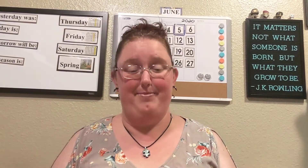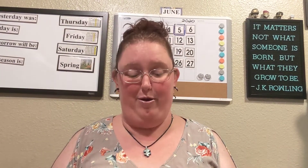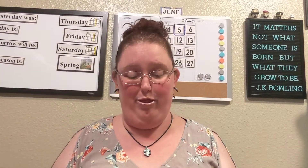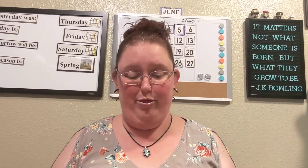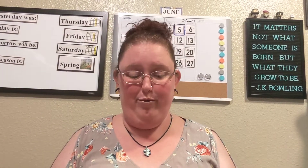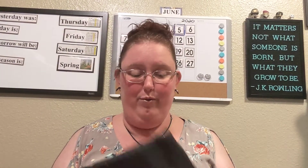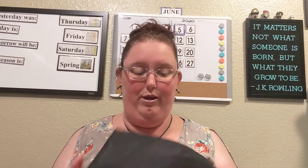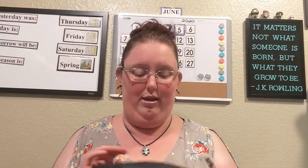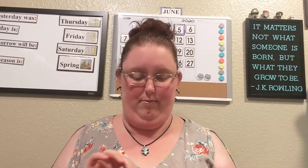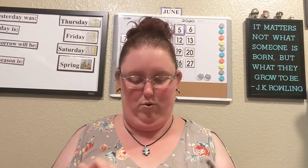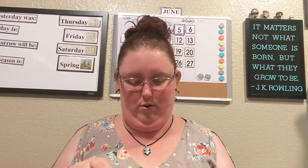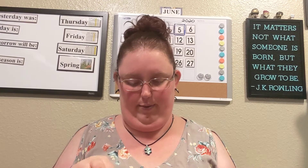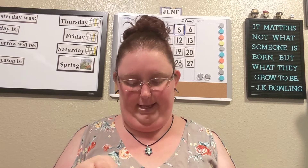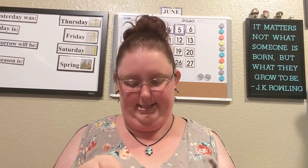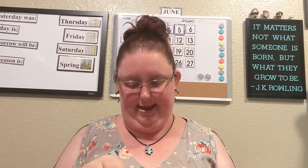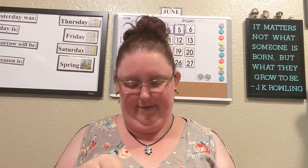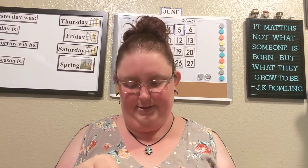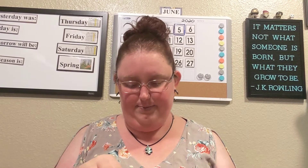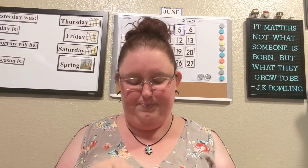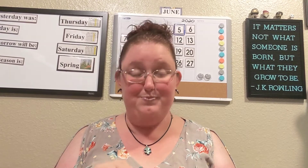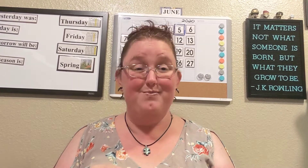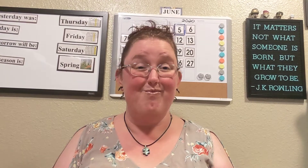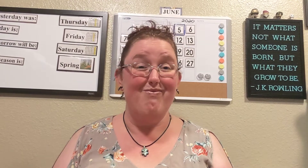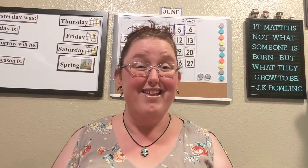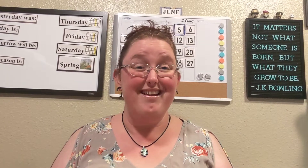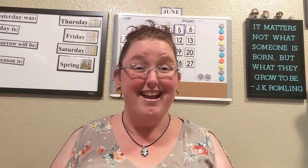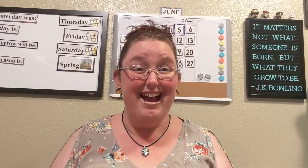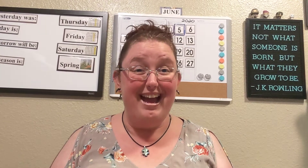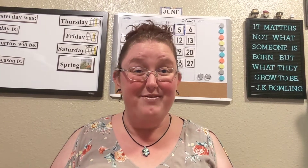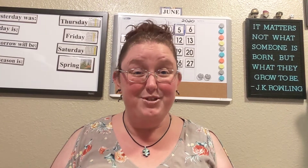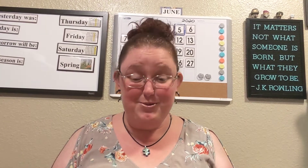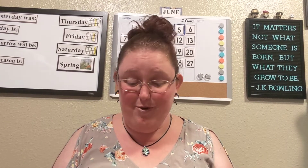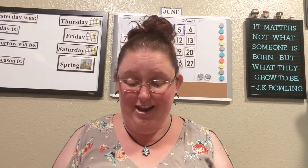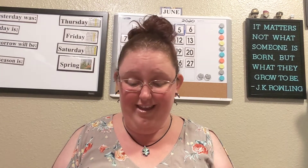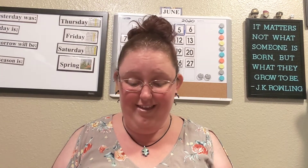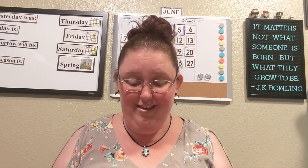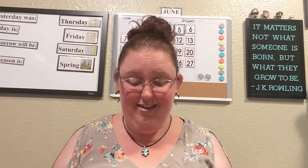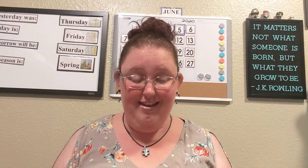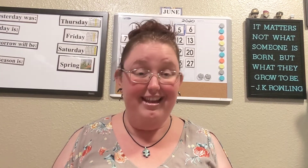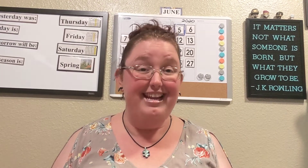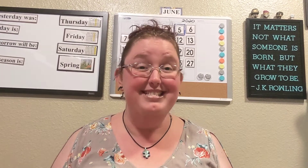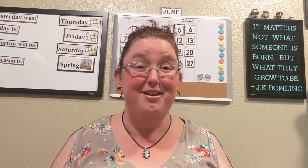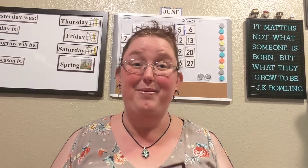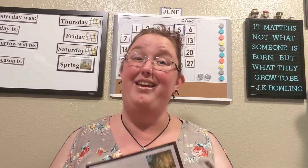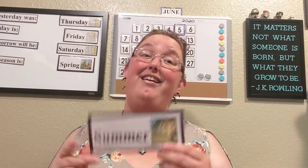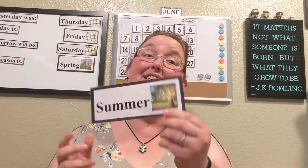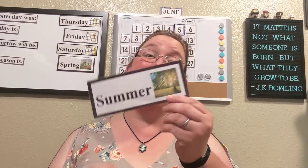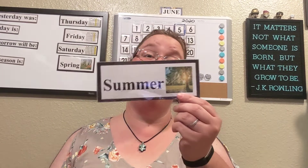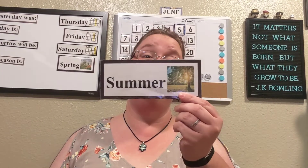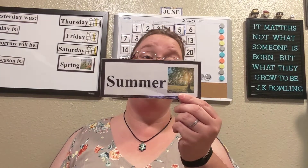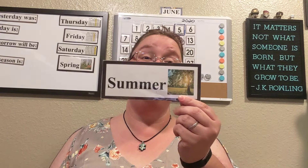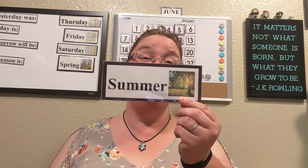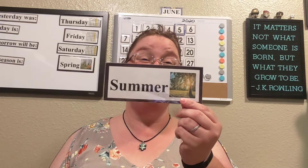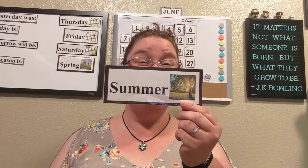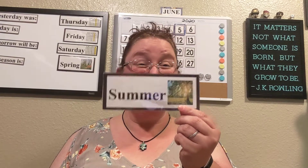about 3 more weeks left. After spring, it's gonna be